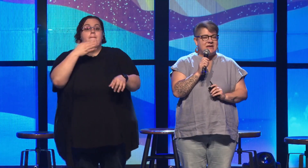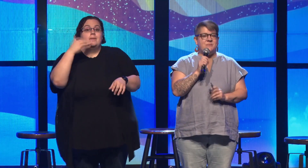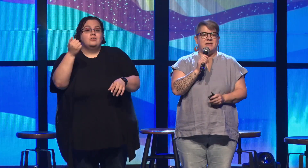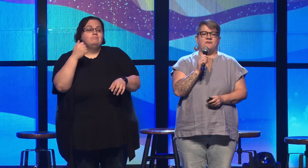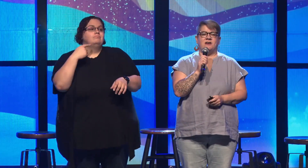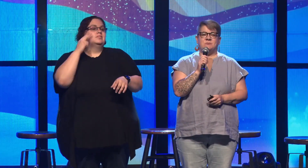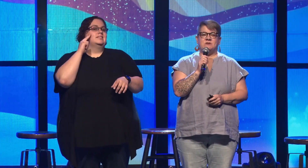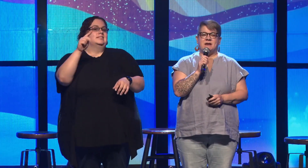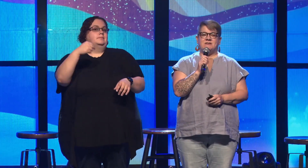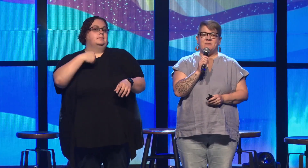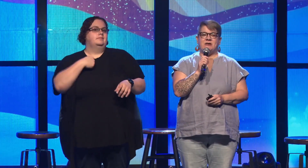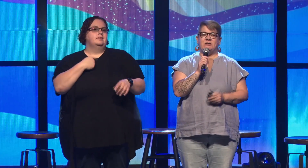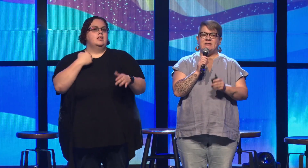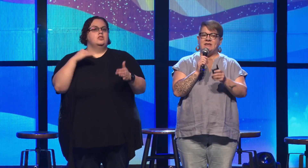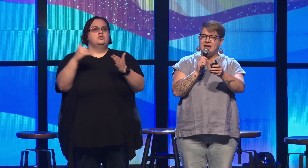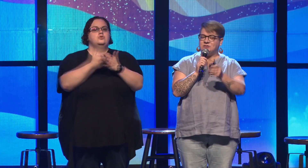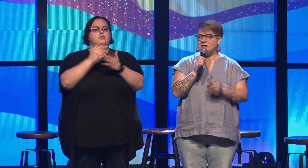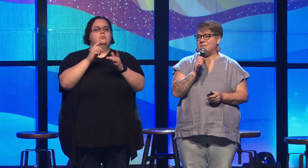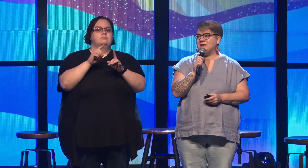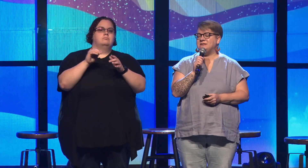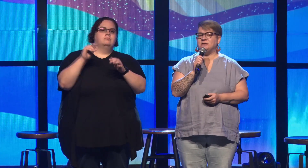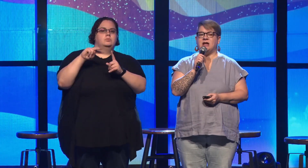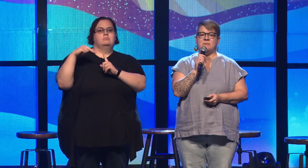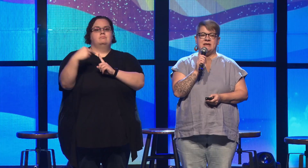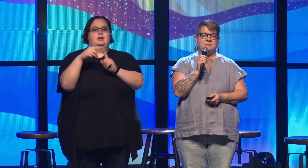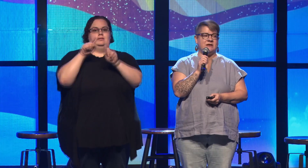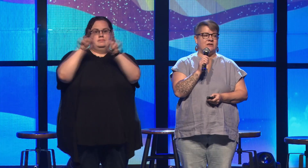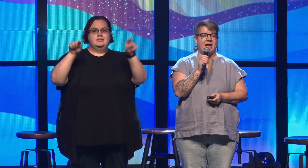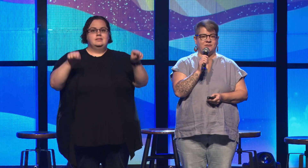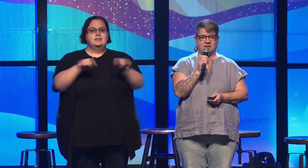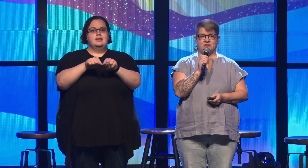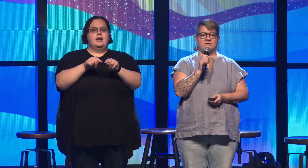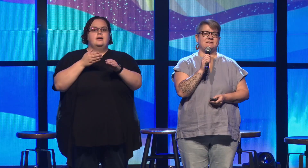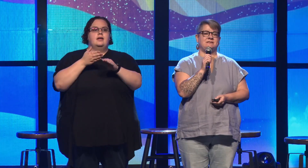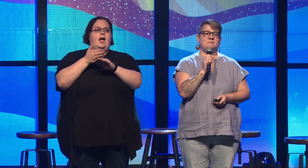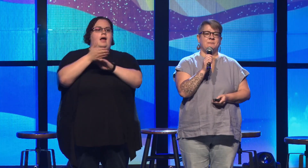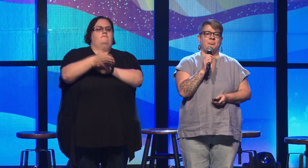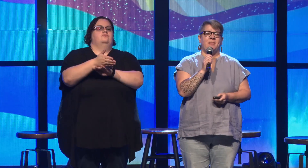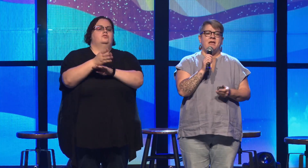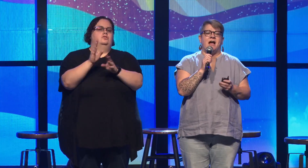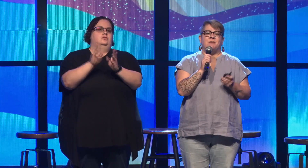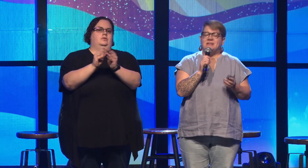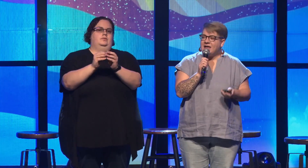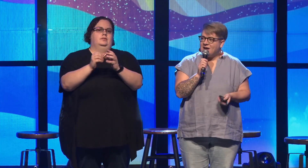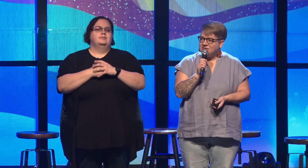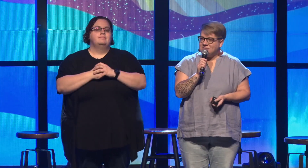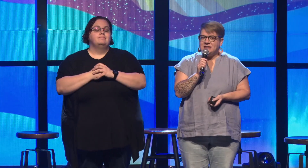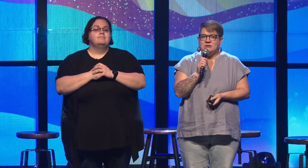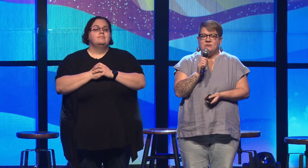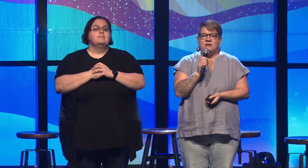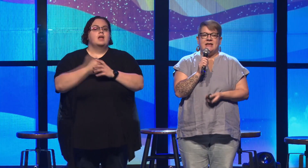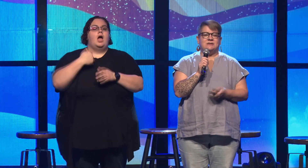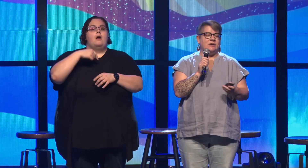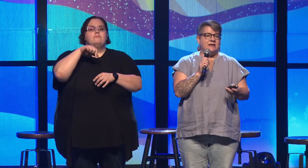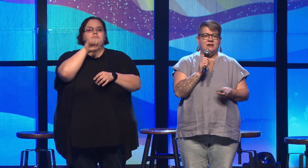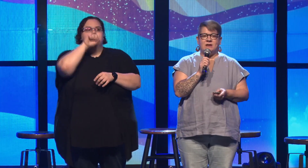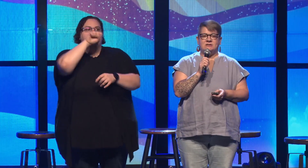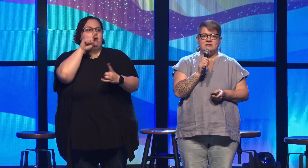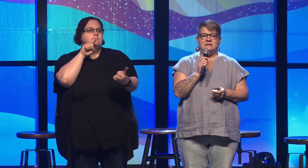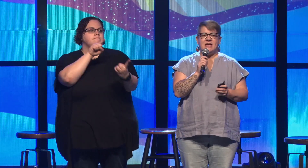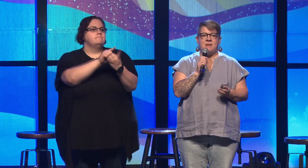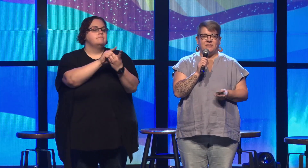see me by the Fresh Perspective banner in the atrium during our meet and mingle after the service. I would love to meet you, answer